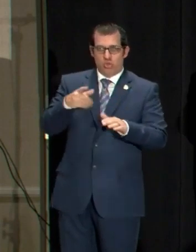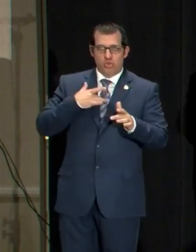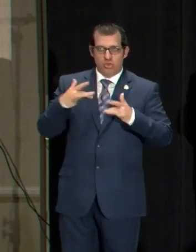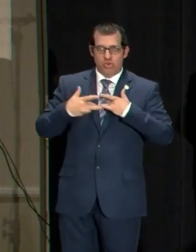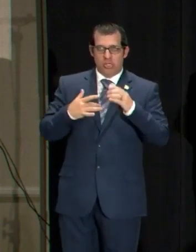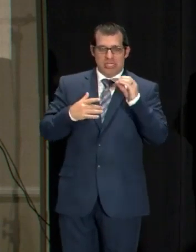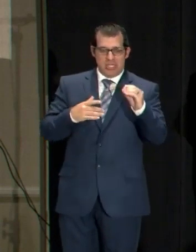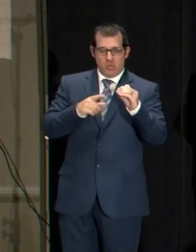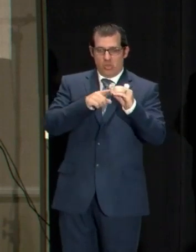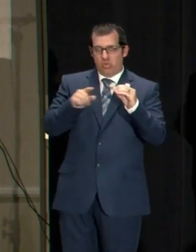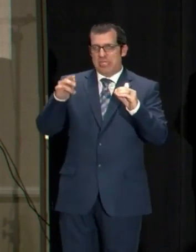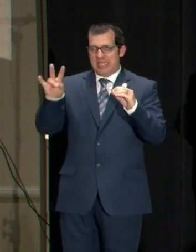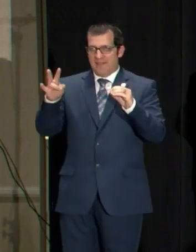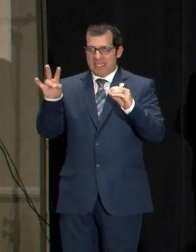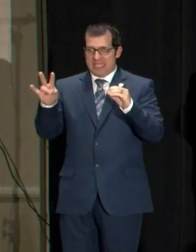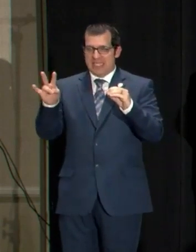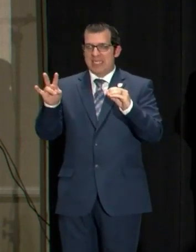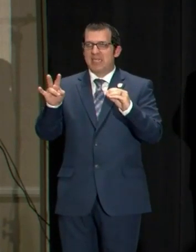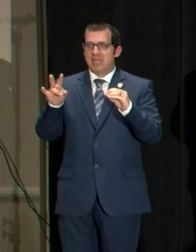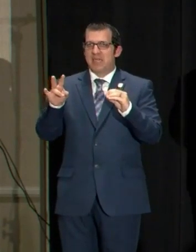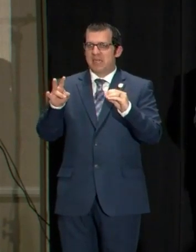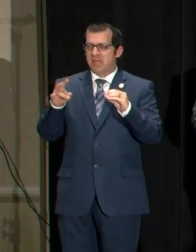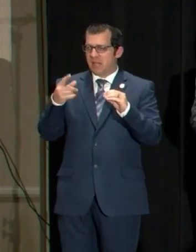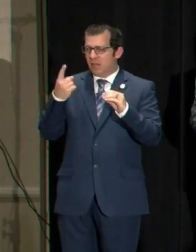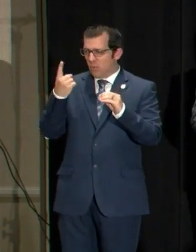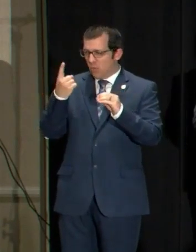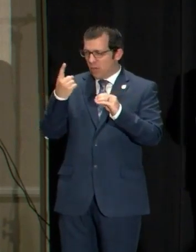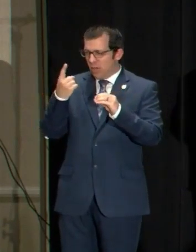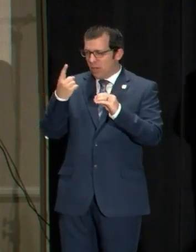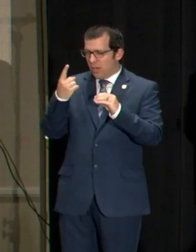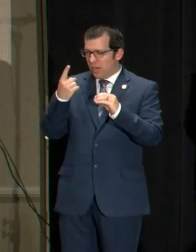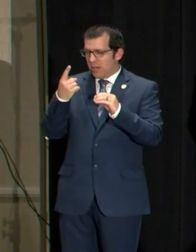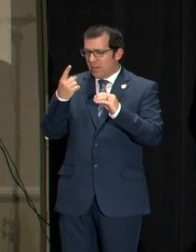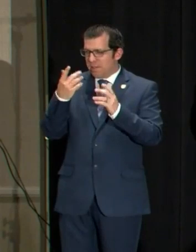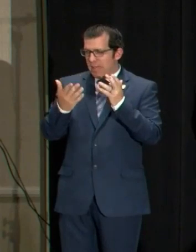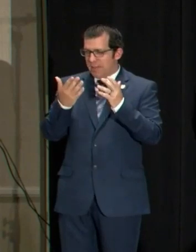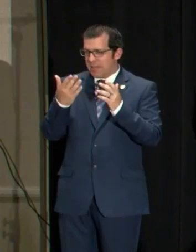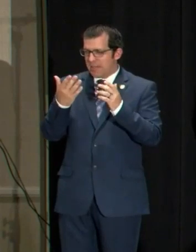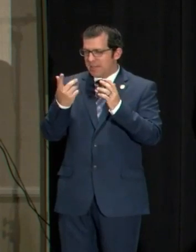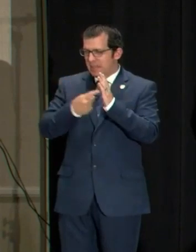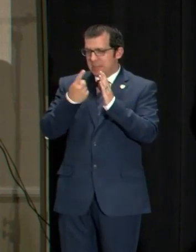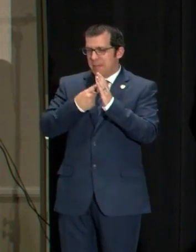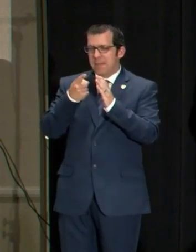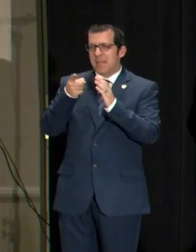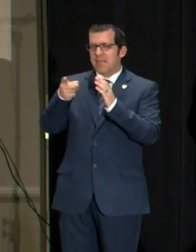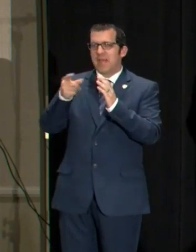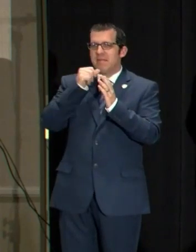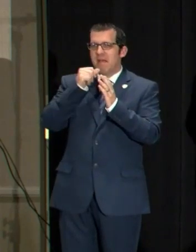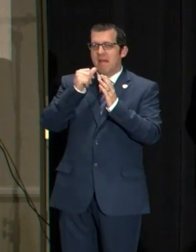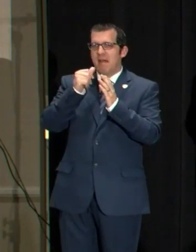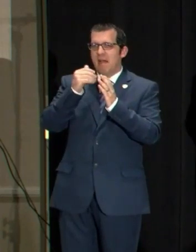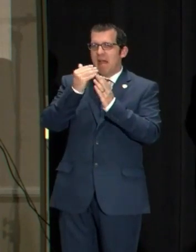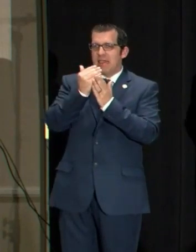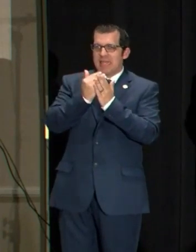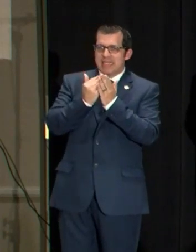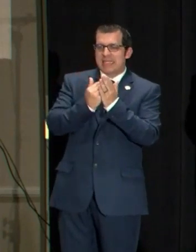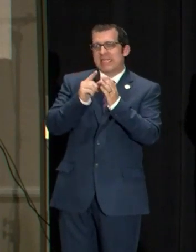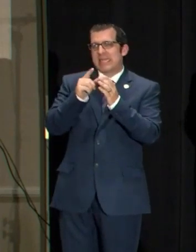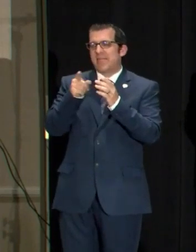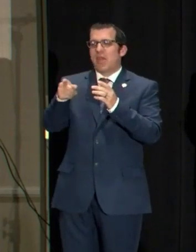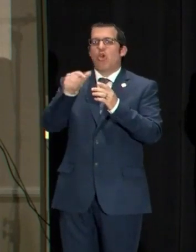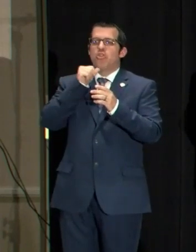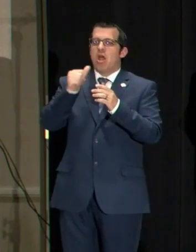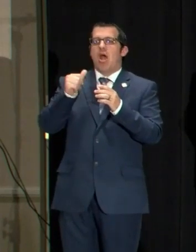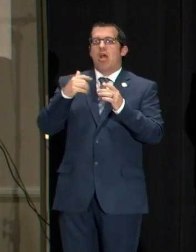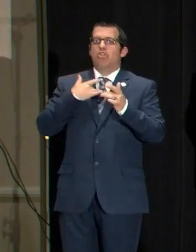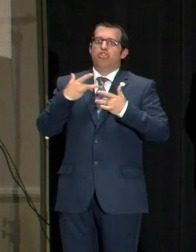children 0 to 17, and I know that at one point they were not maybe listed as the vulnerable population.